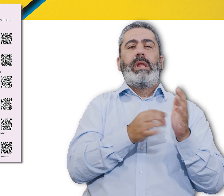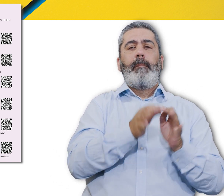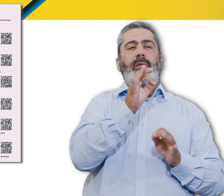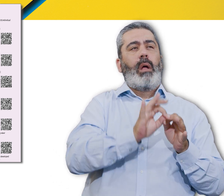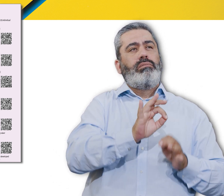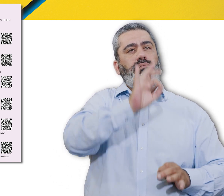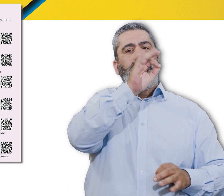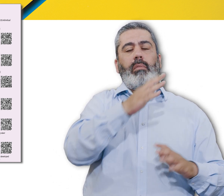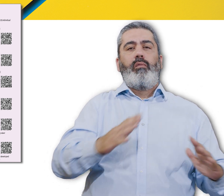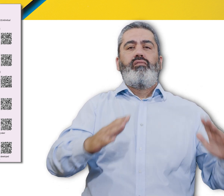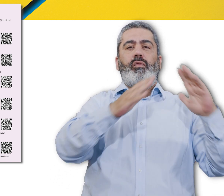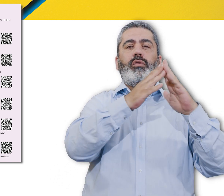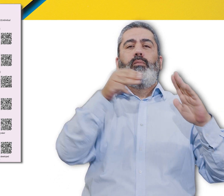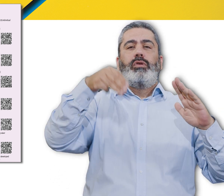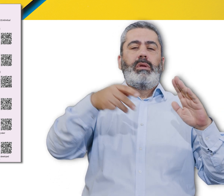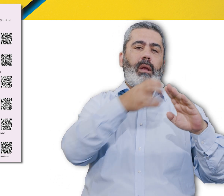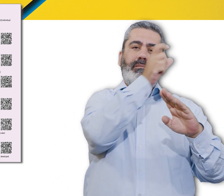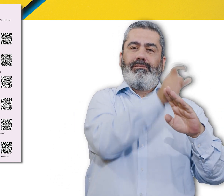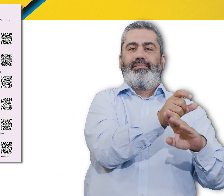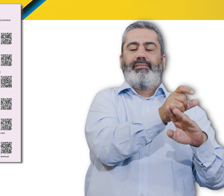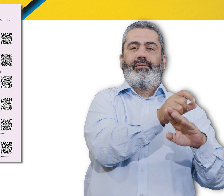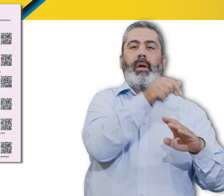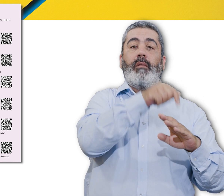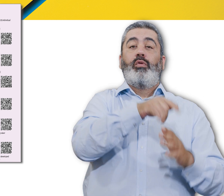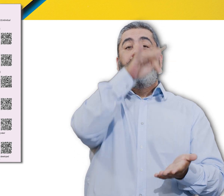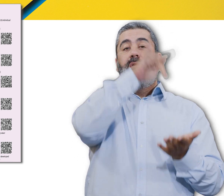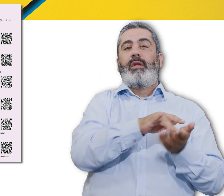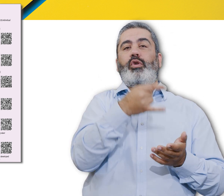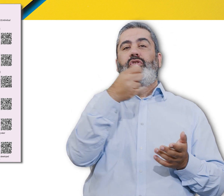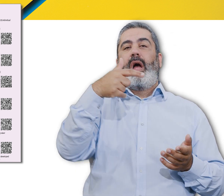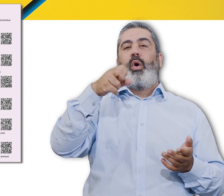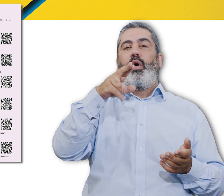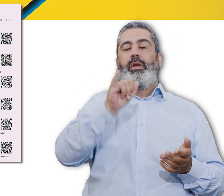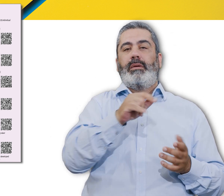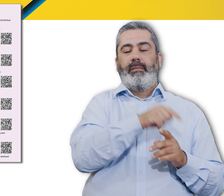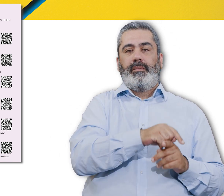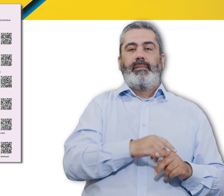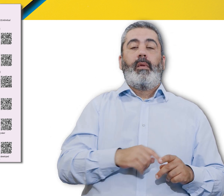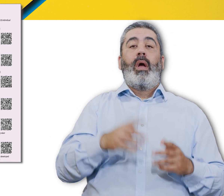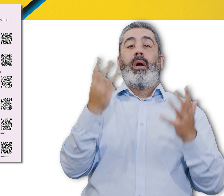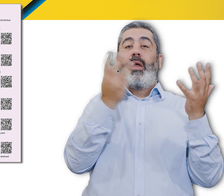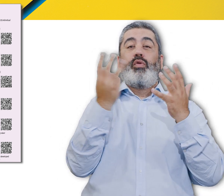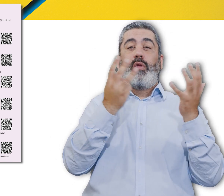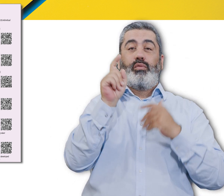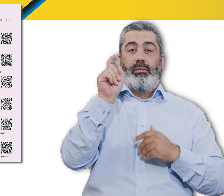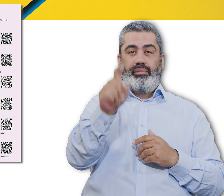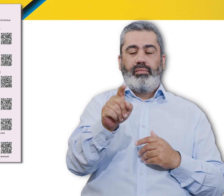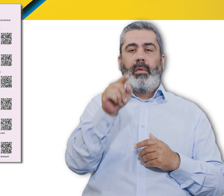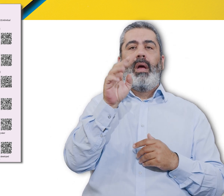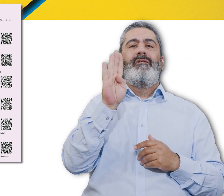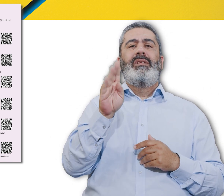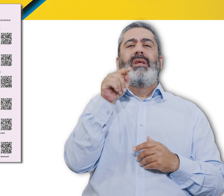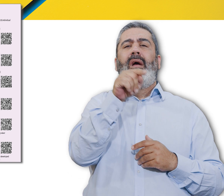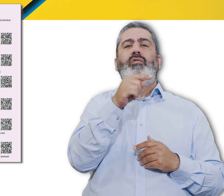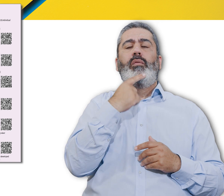1.000 m, built on the slopes of Mount Mitsitli. It is the headquarters of the municipality of Zagari. Minadendra,